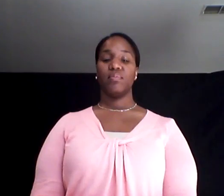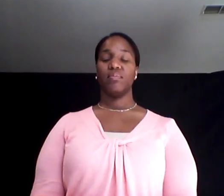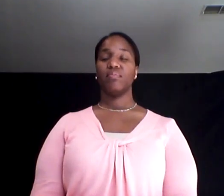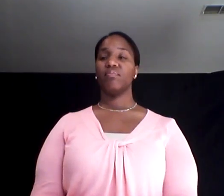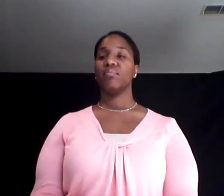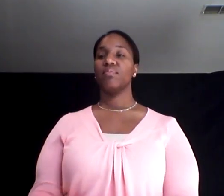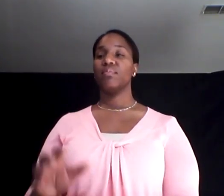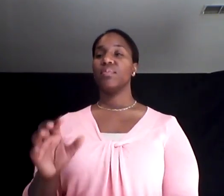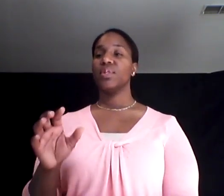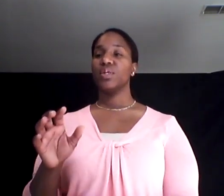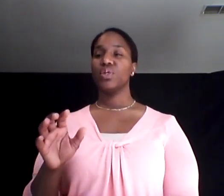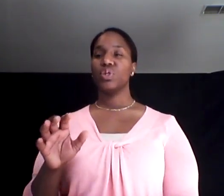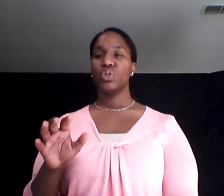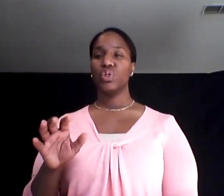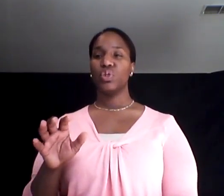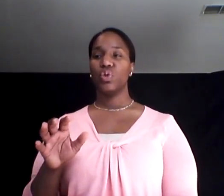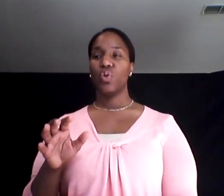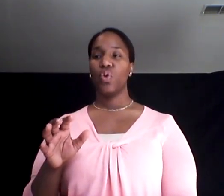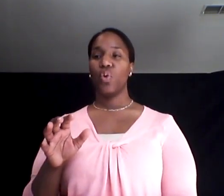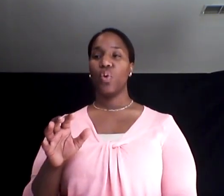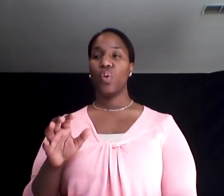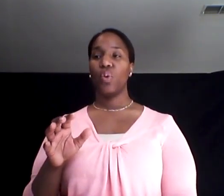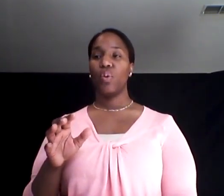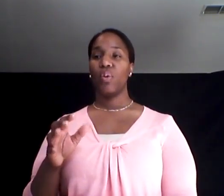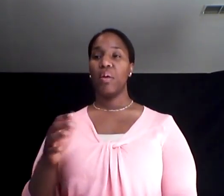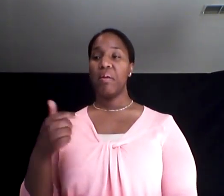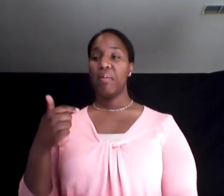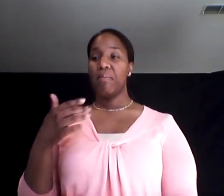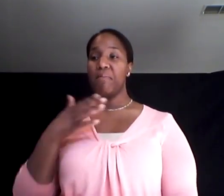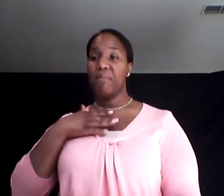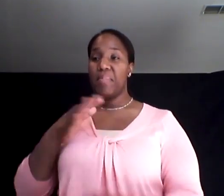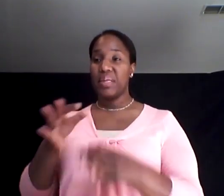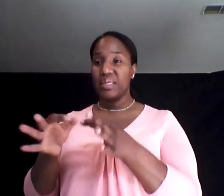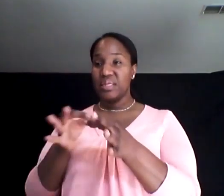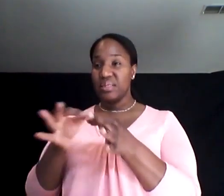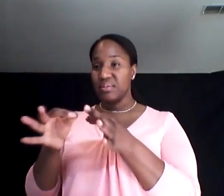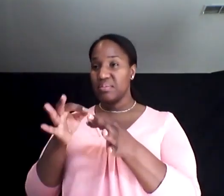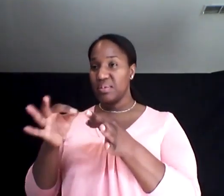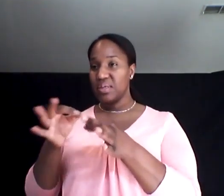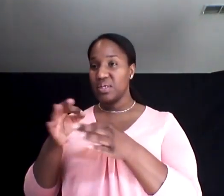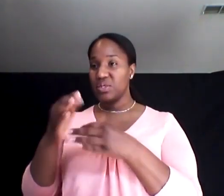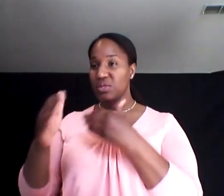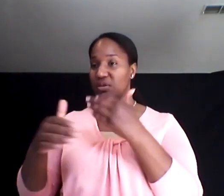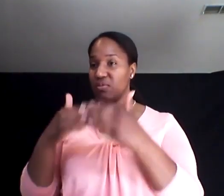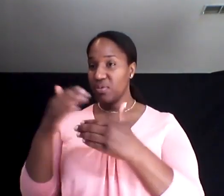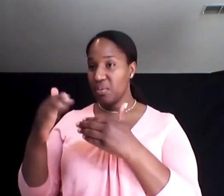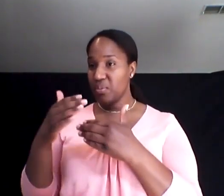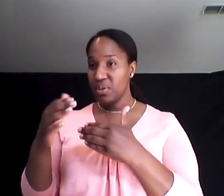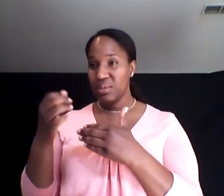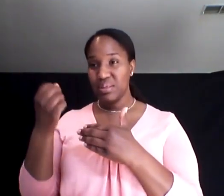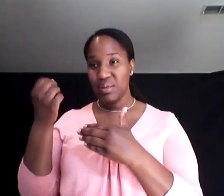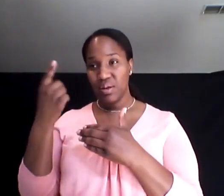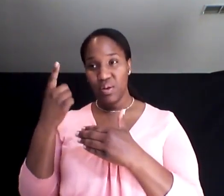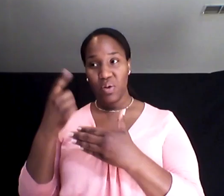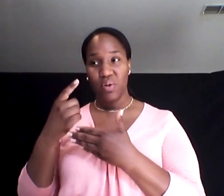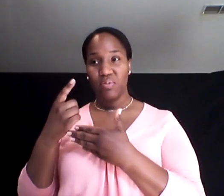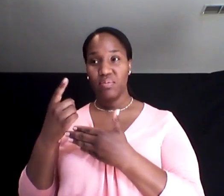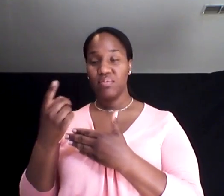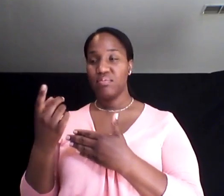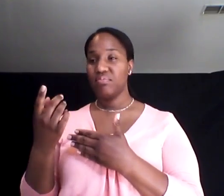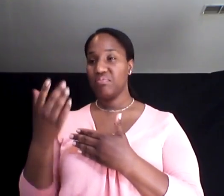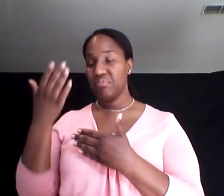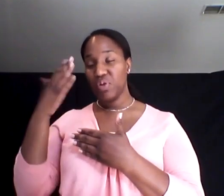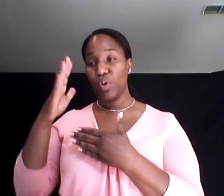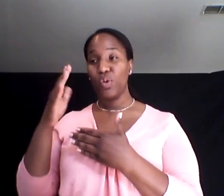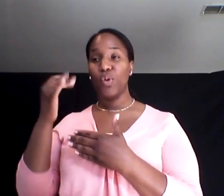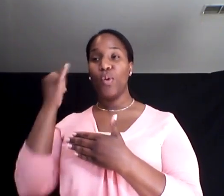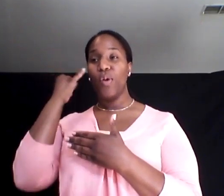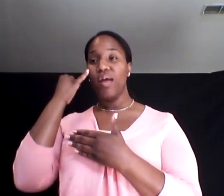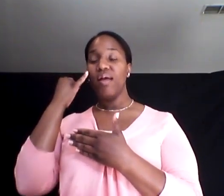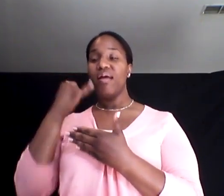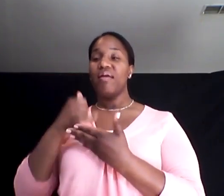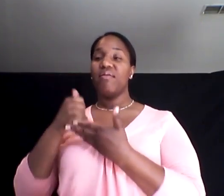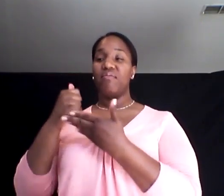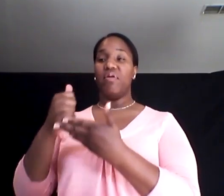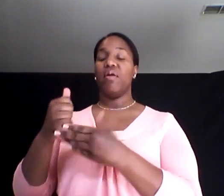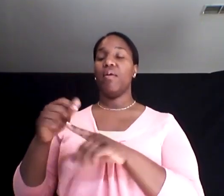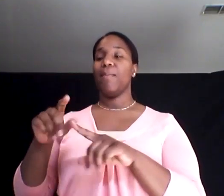... ... ... ... ... ... ... the path that you're going to be following in order to get to that end